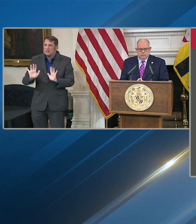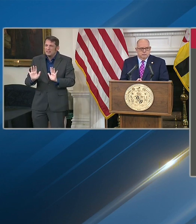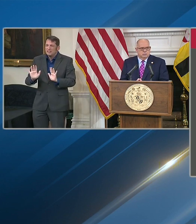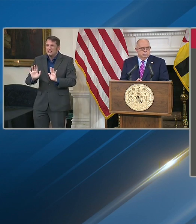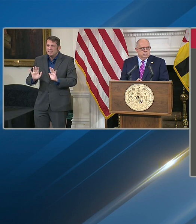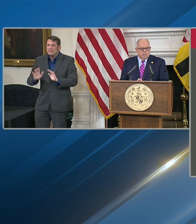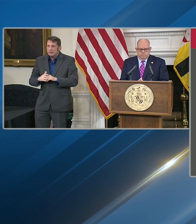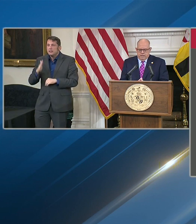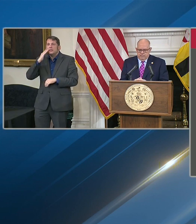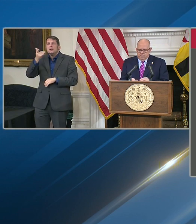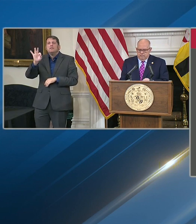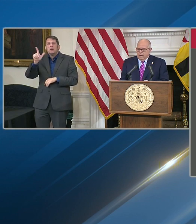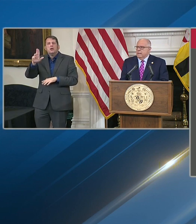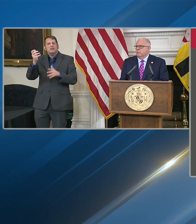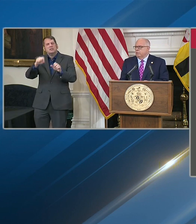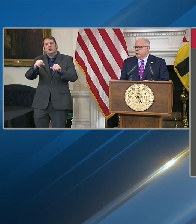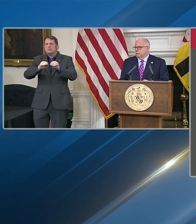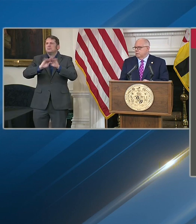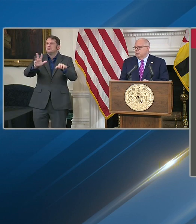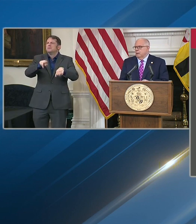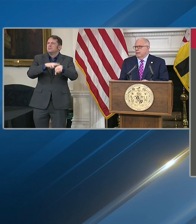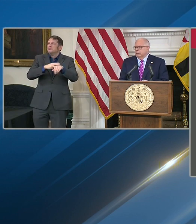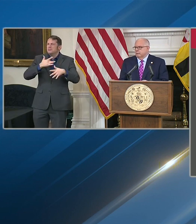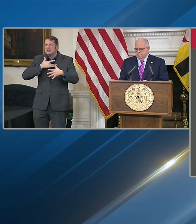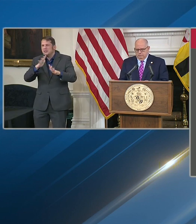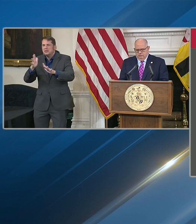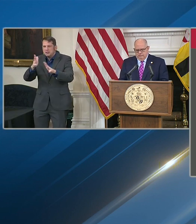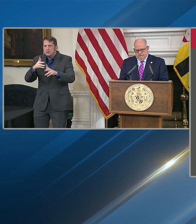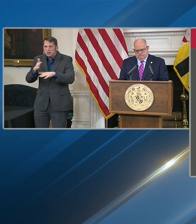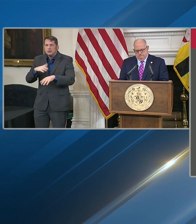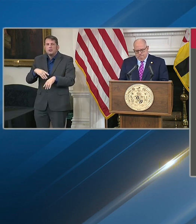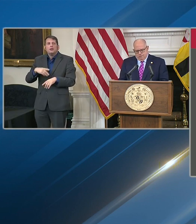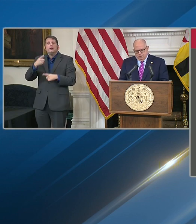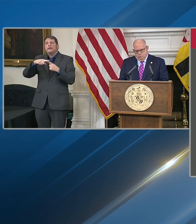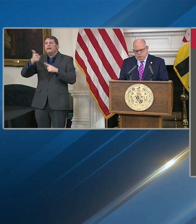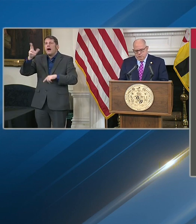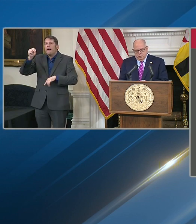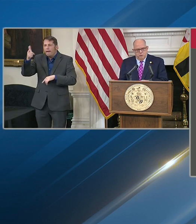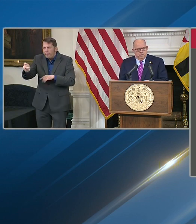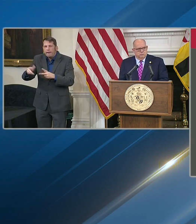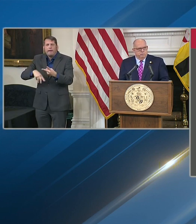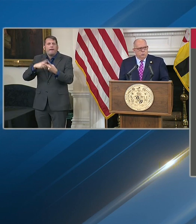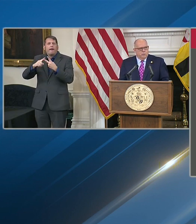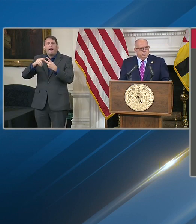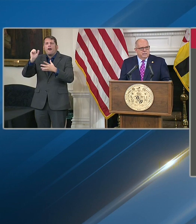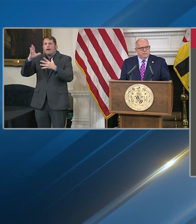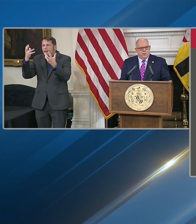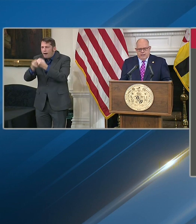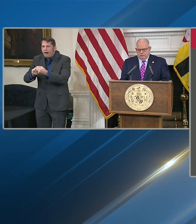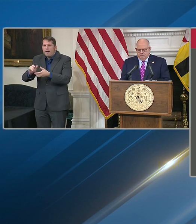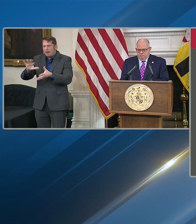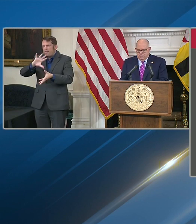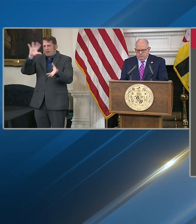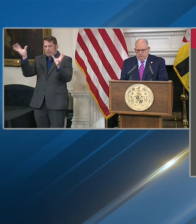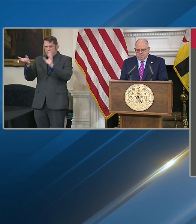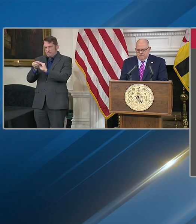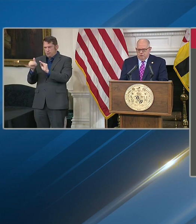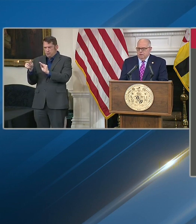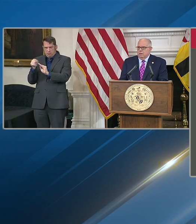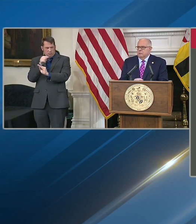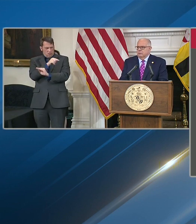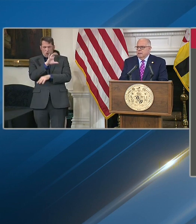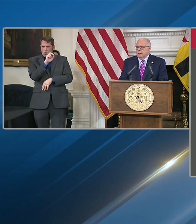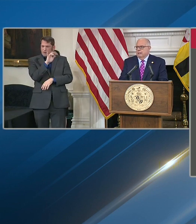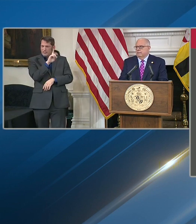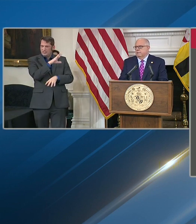car accidents, gun violence, and the flu combined. More than 247,000 Americans have